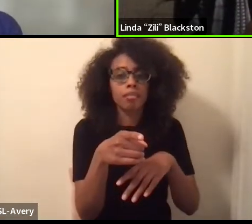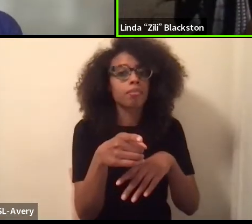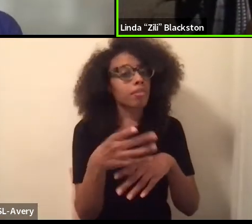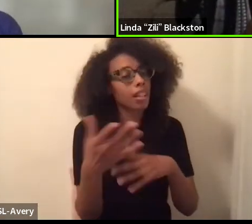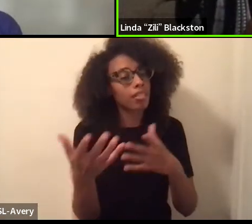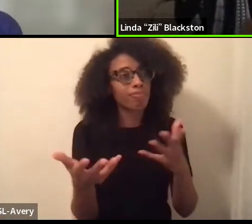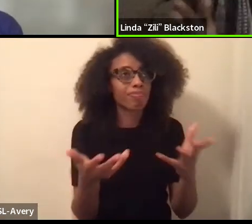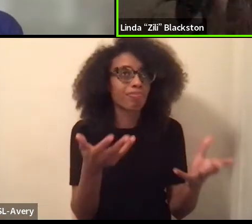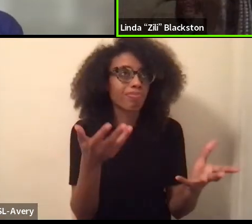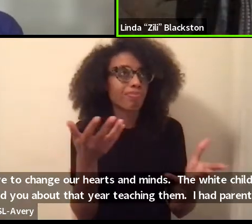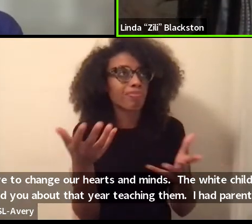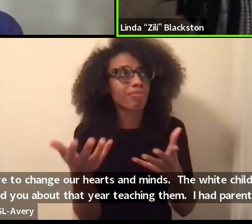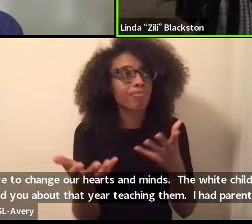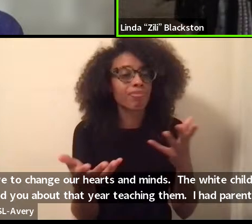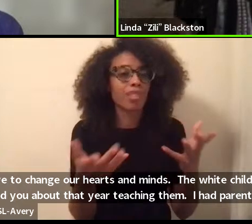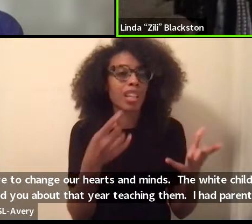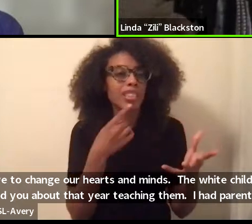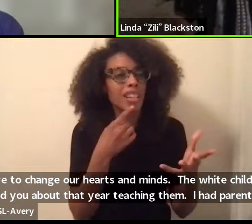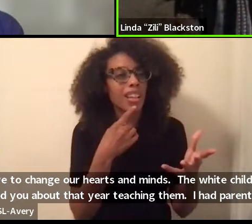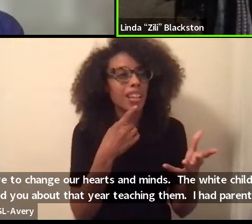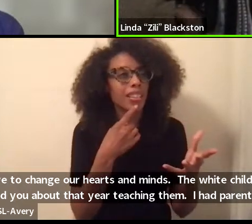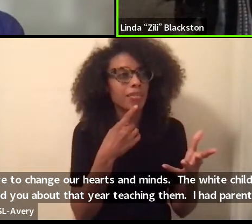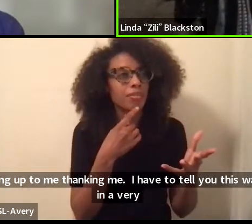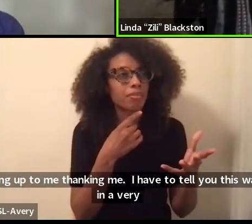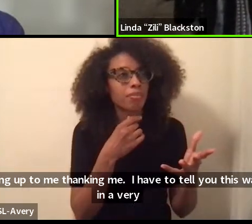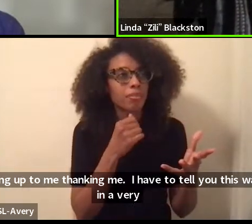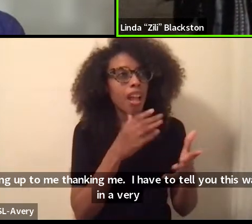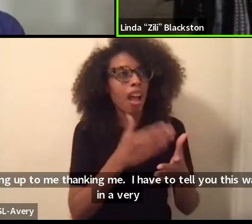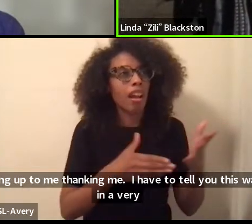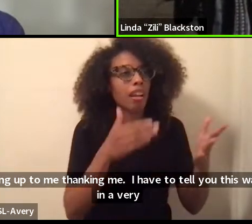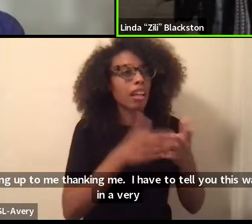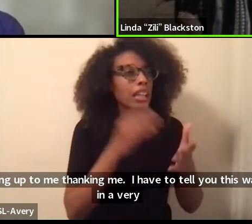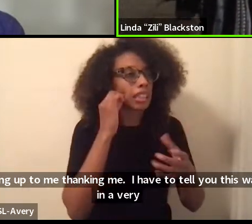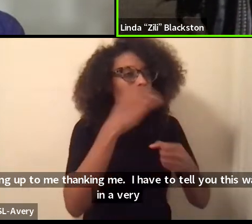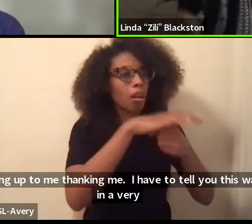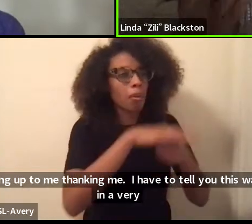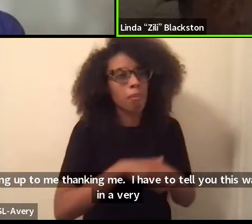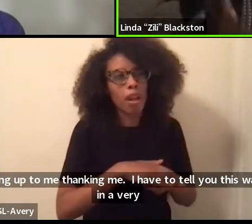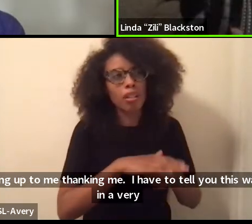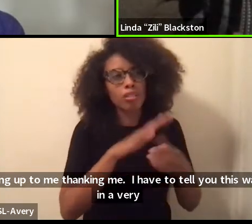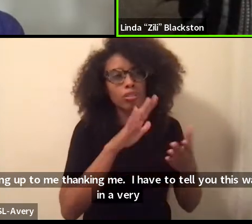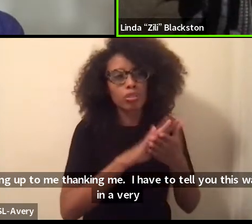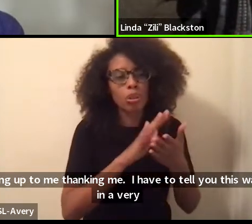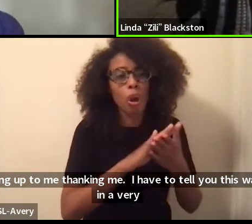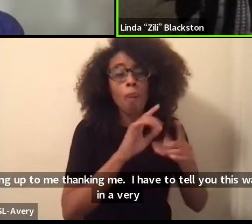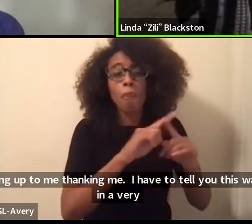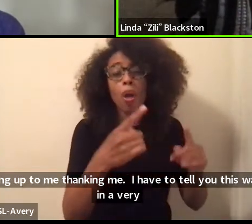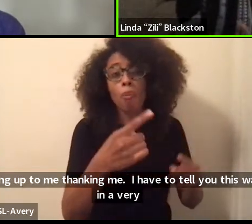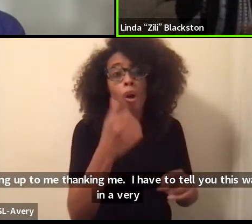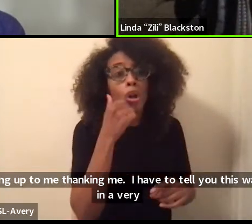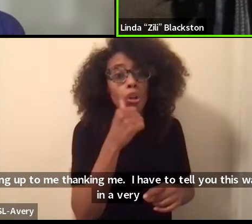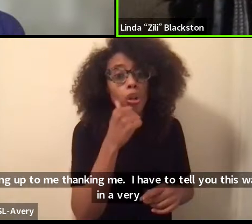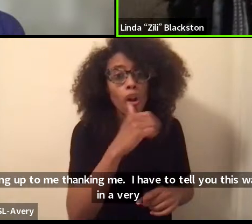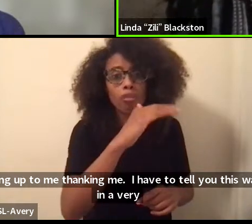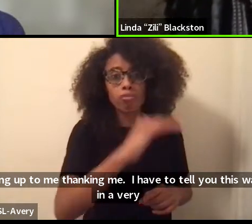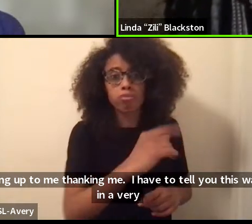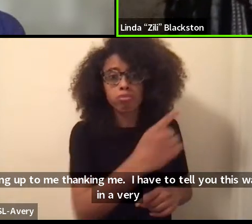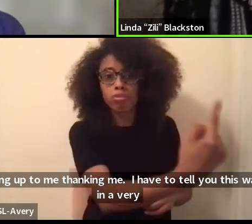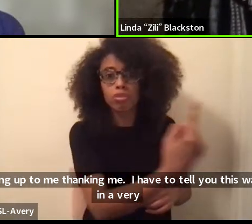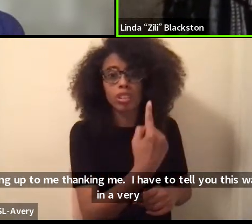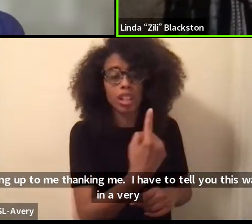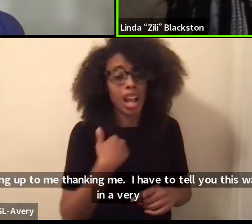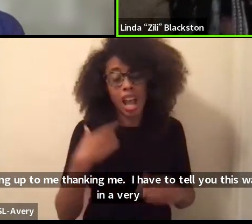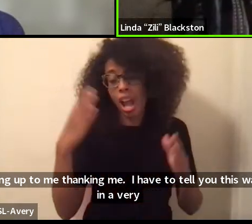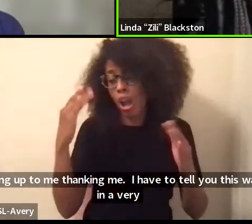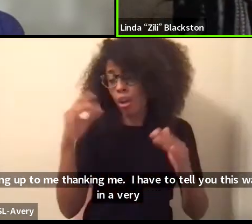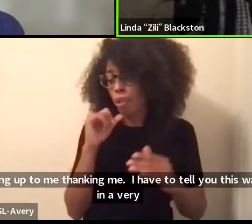I'll just say it was racist school that I taught in. In fact, one little girl walked up to me and said, I hope you don't think you're going to